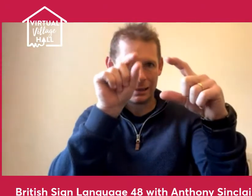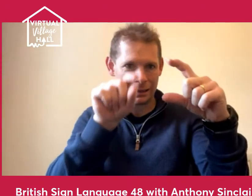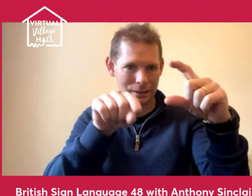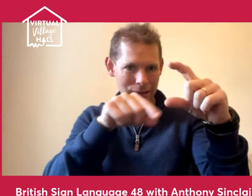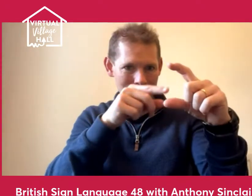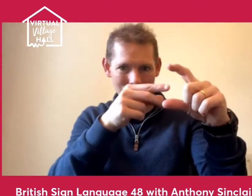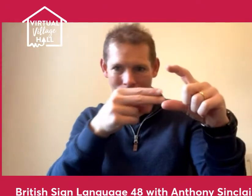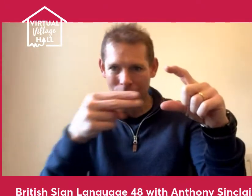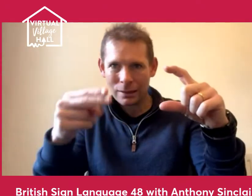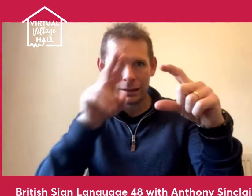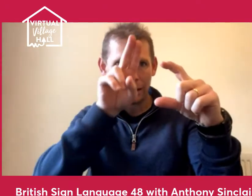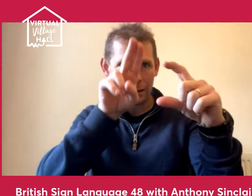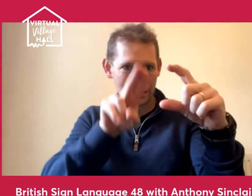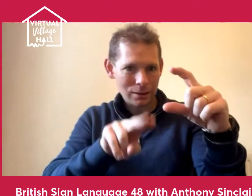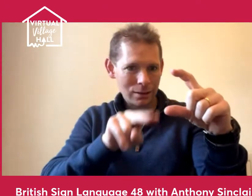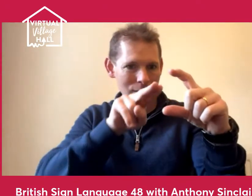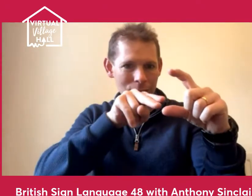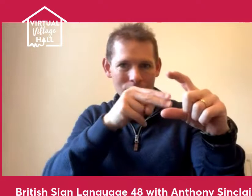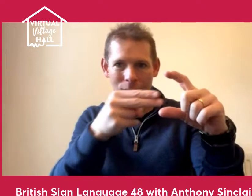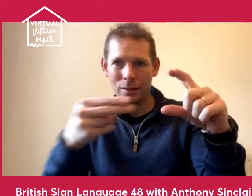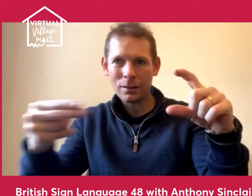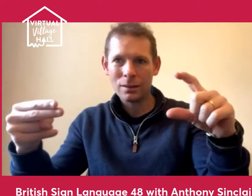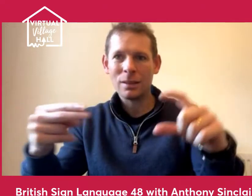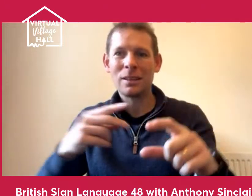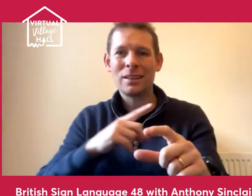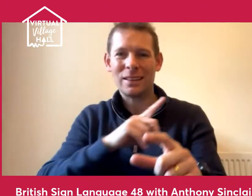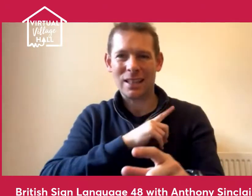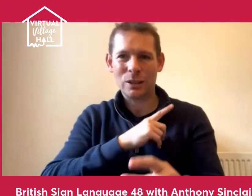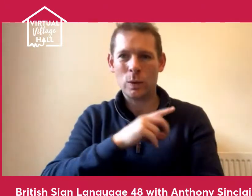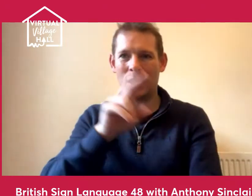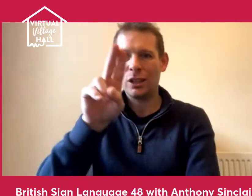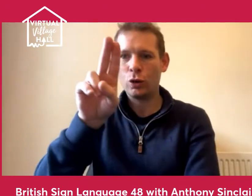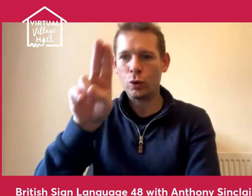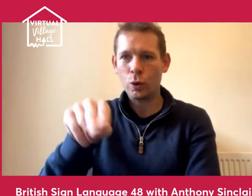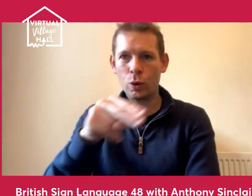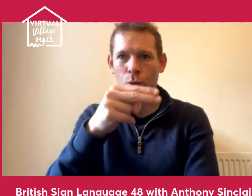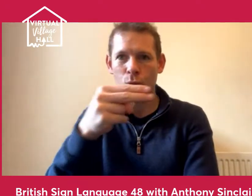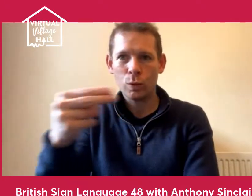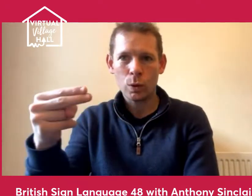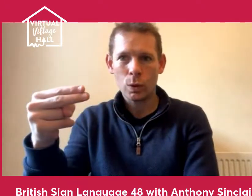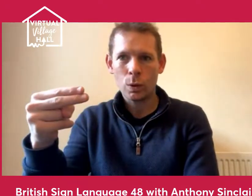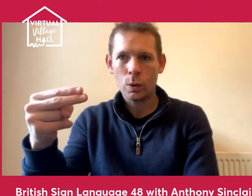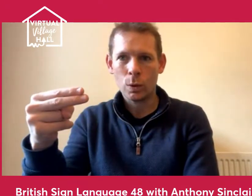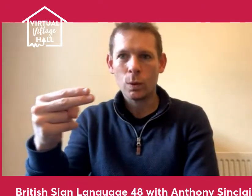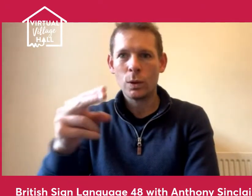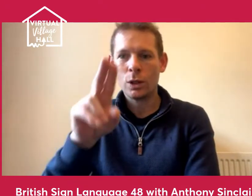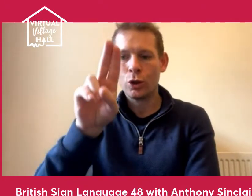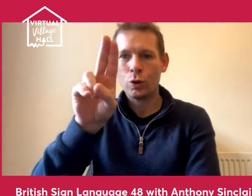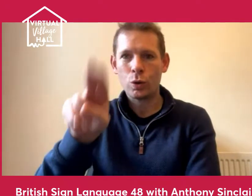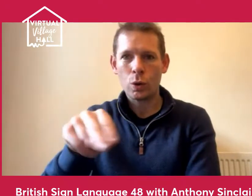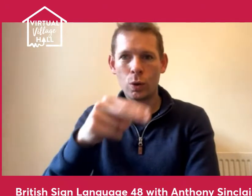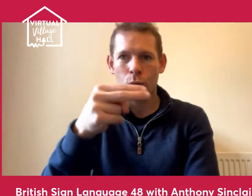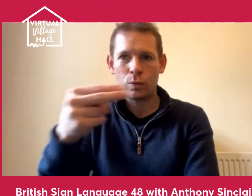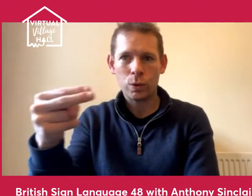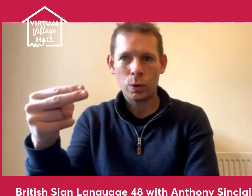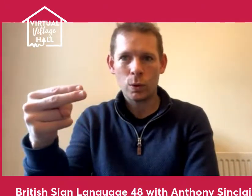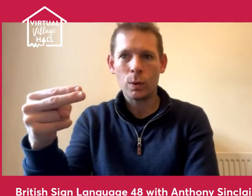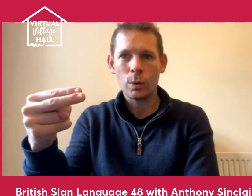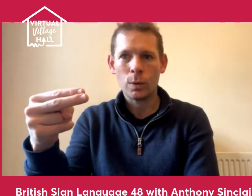So it's kind of, if you can think of the shape that you see on the euro note, that gives you a little bit of a clue as to what it